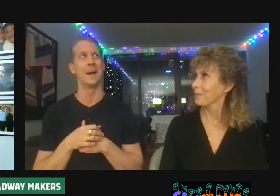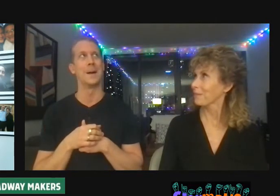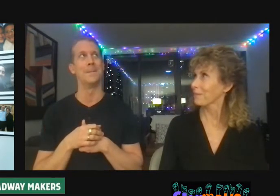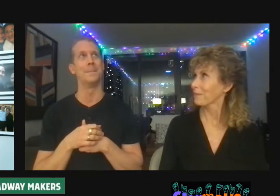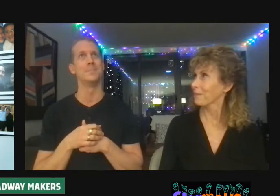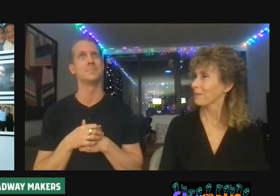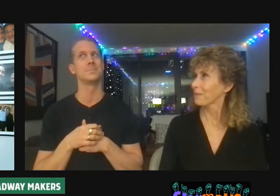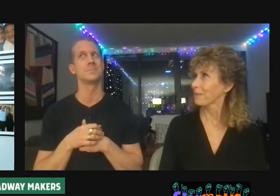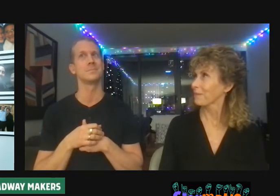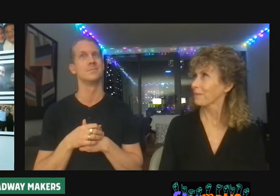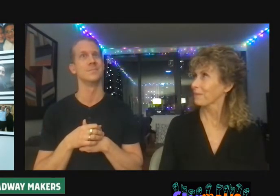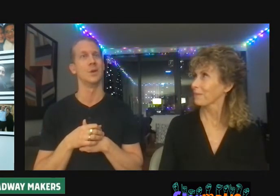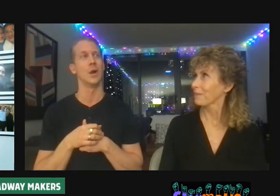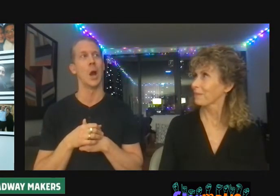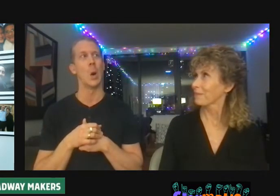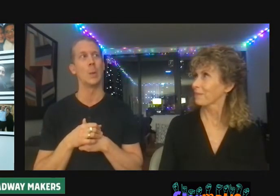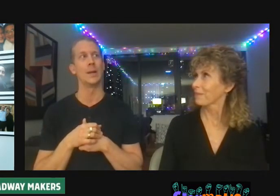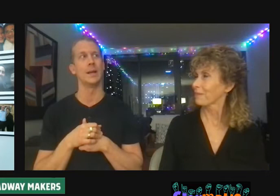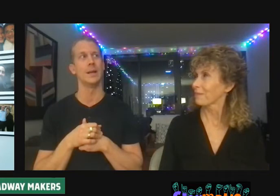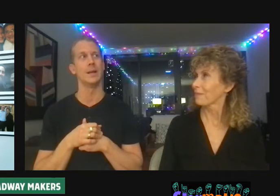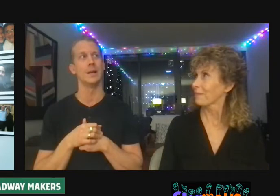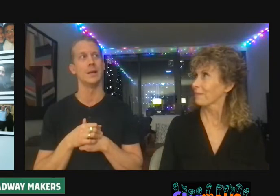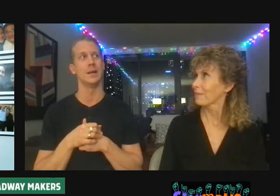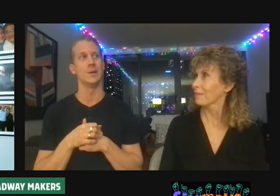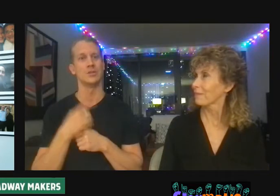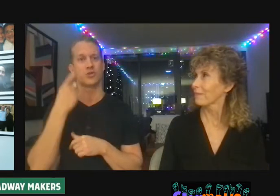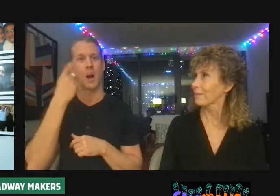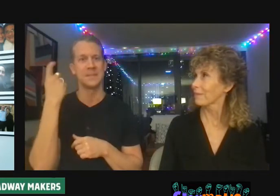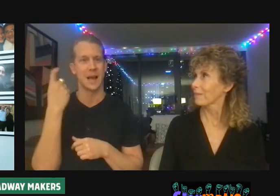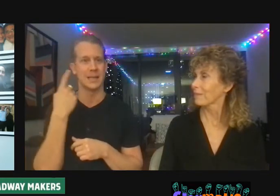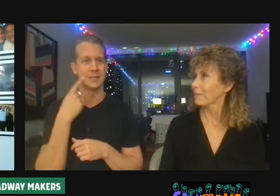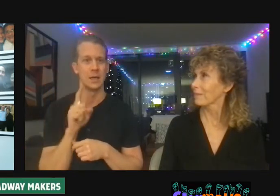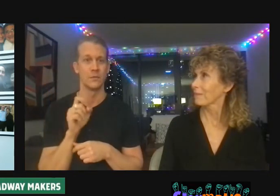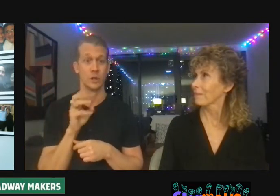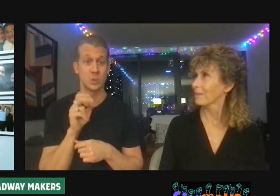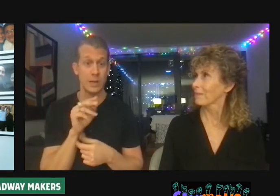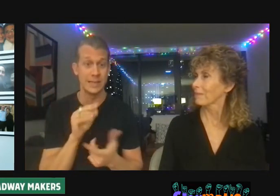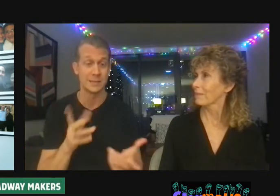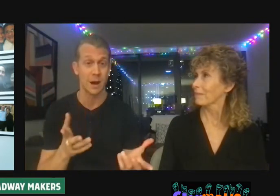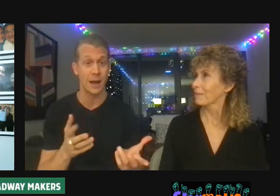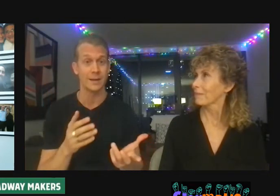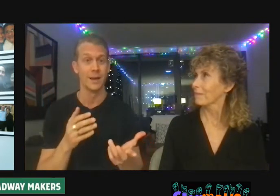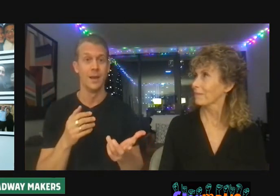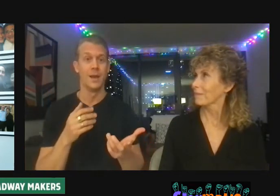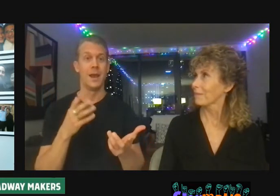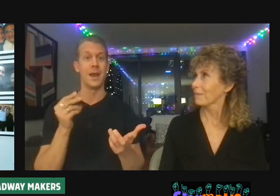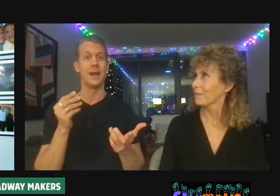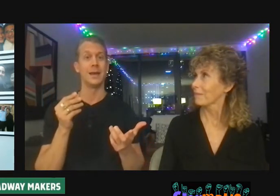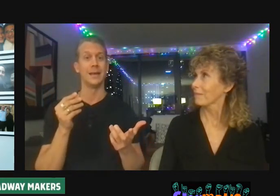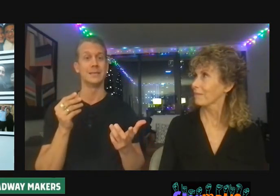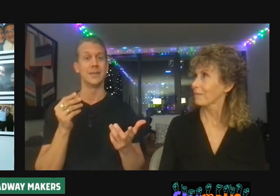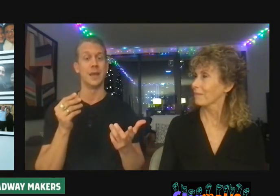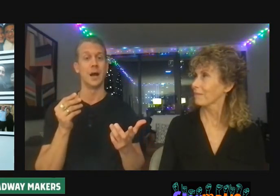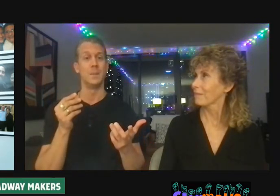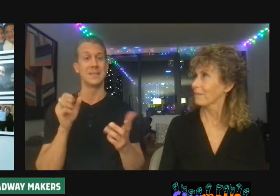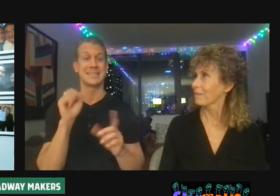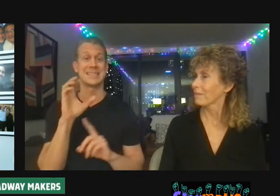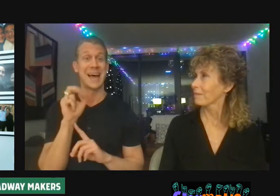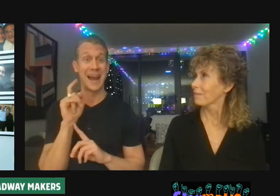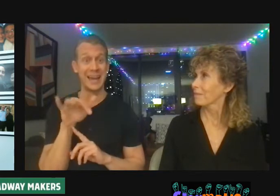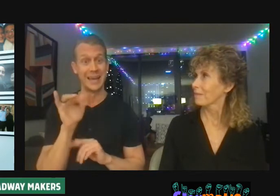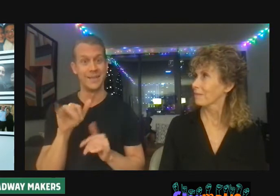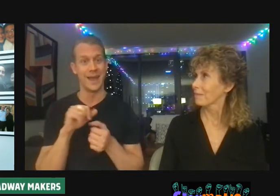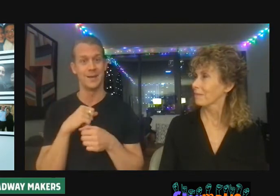And, you know, it was traumatizing for Sweetie Todd. And it's